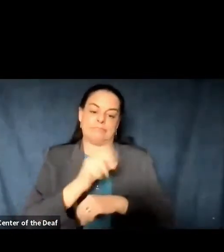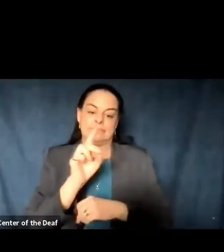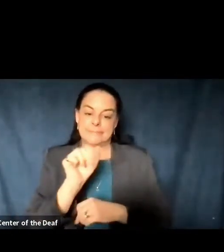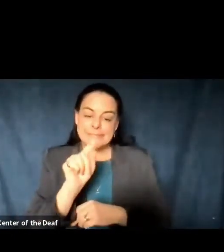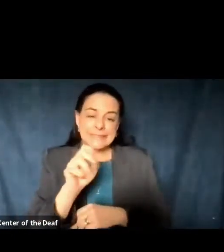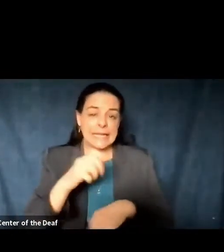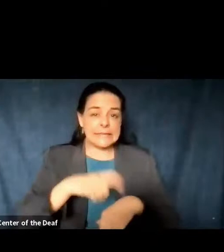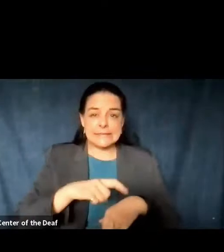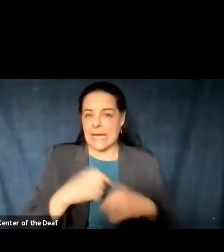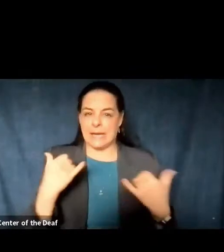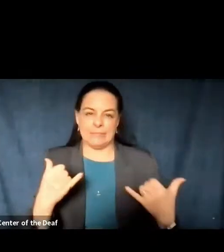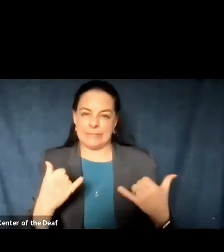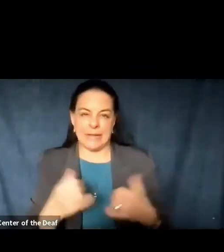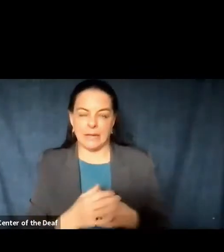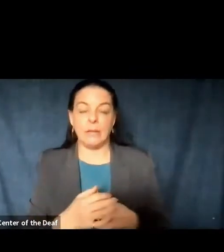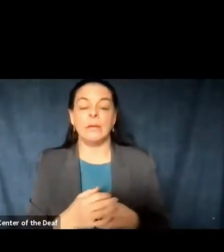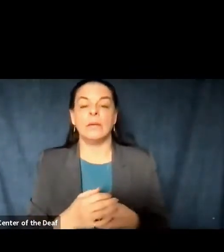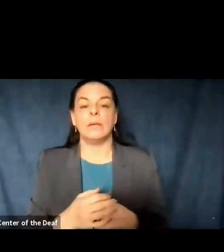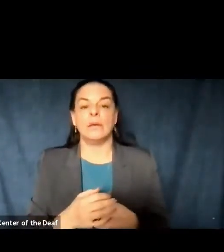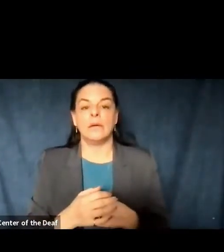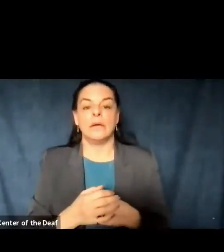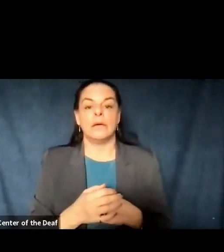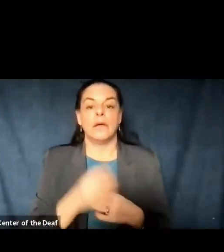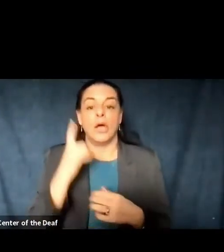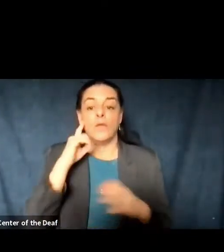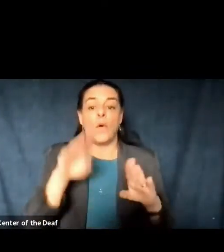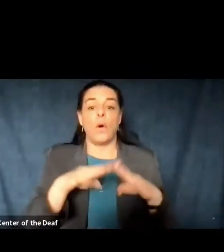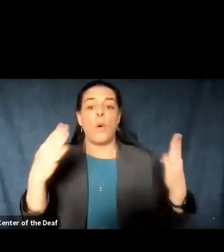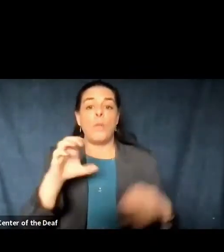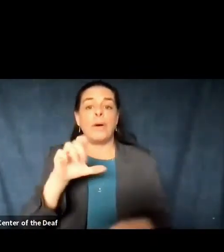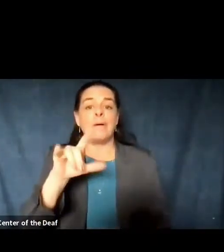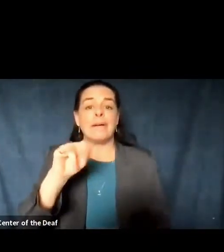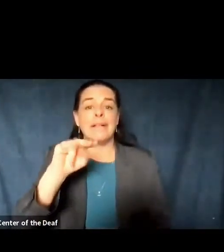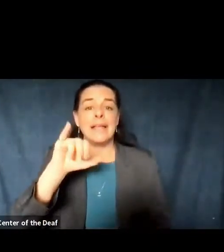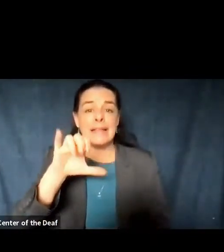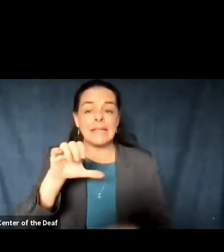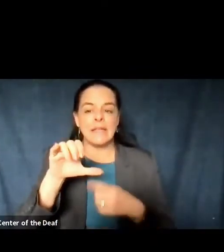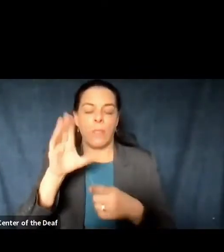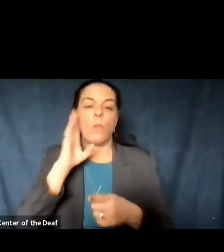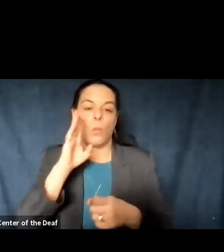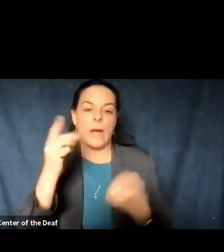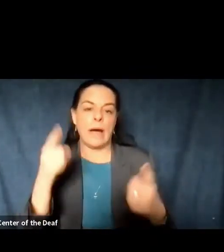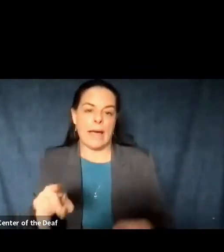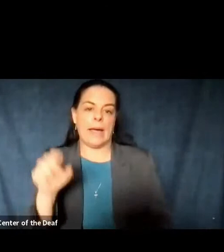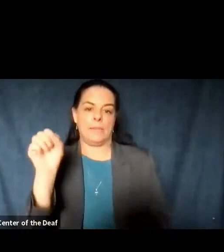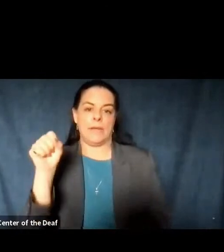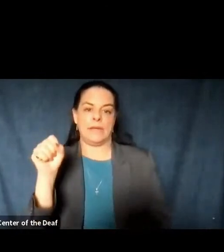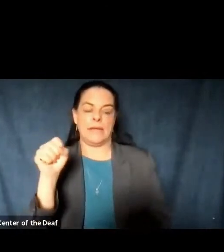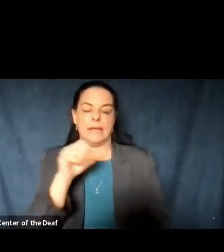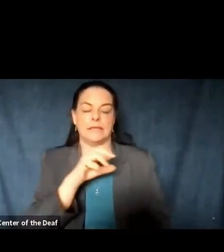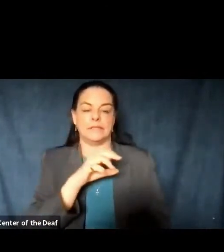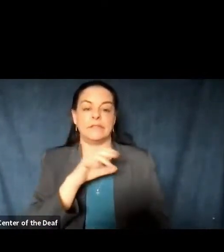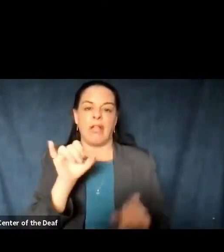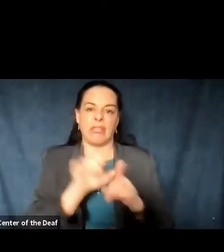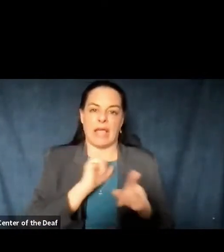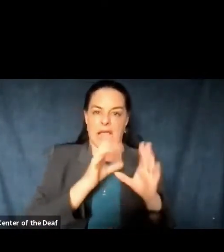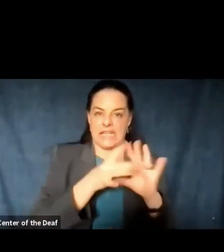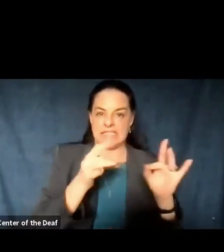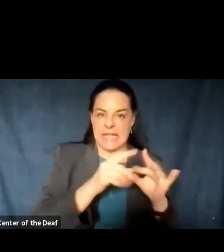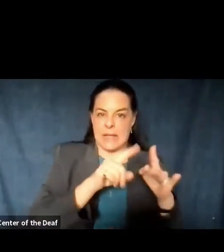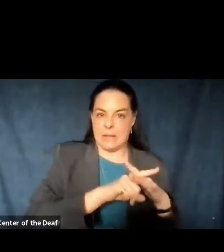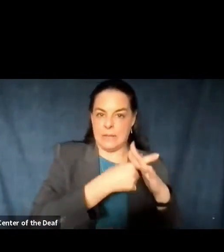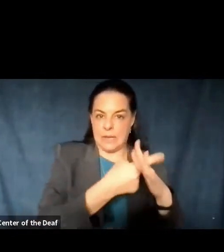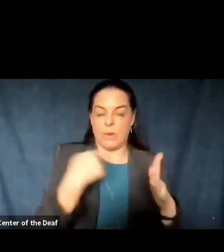now. And as far as public clinics, again, those will happen. We just, in the talking points at the beginning, we're going to be